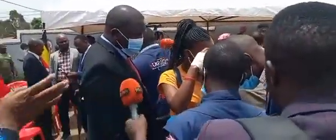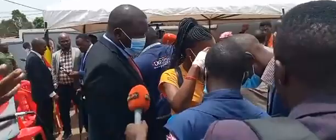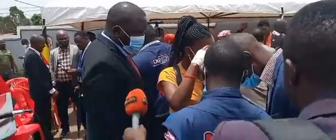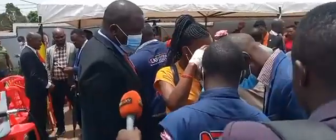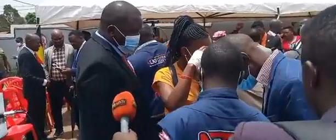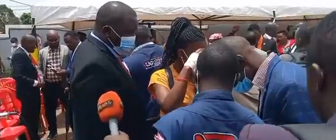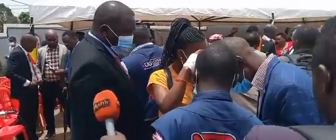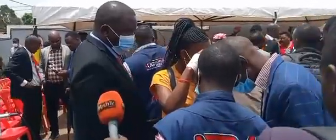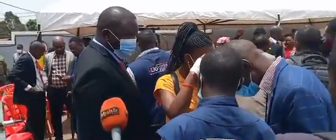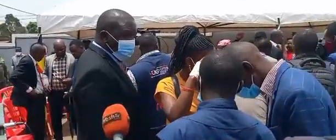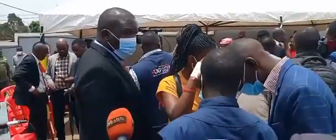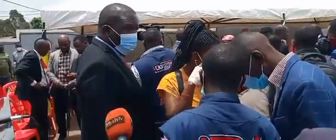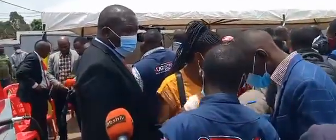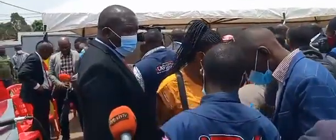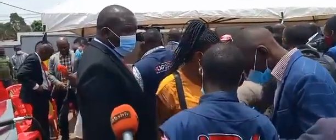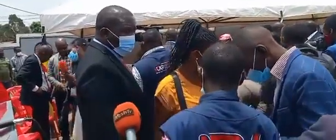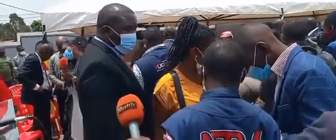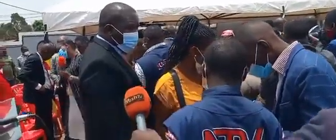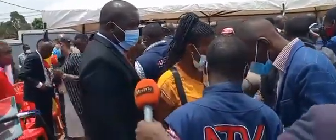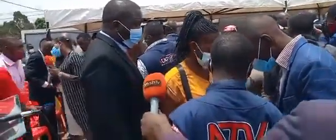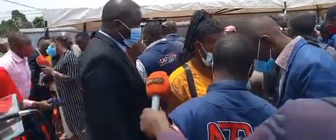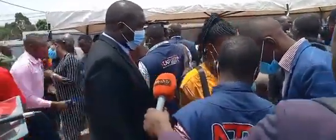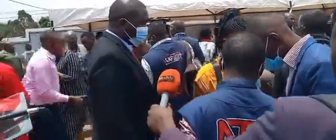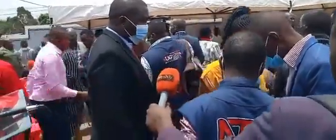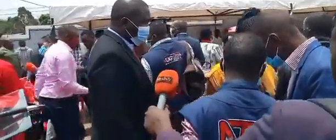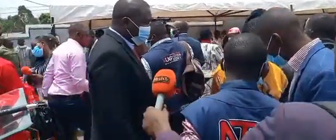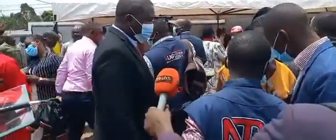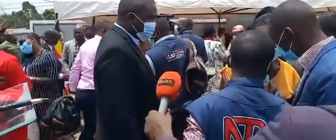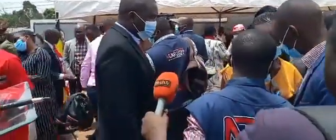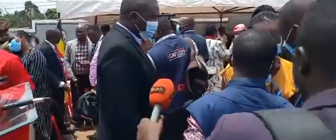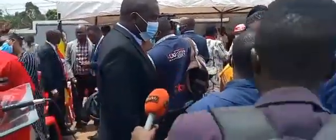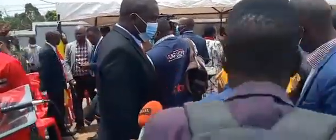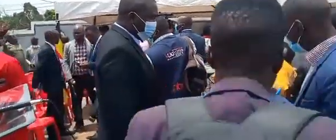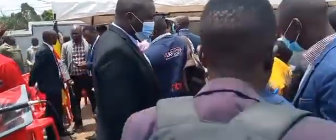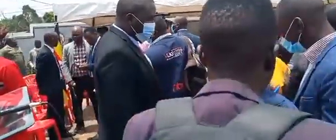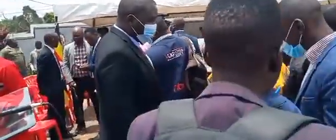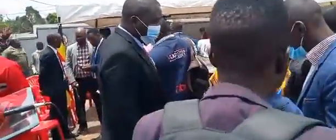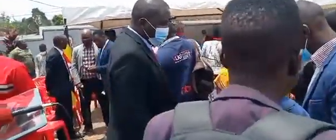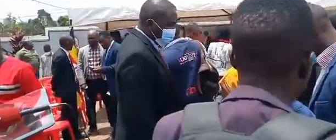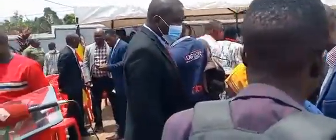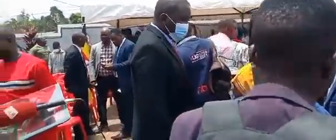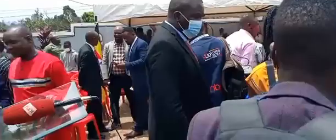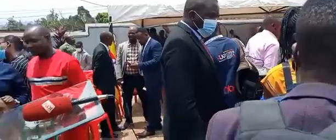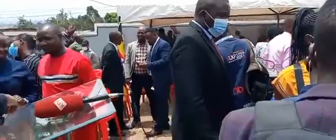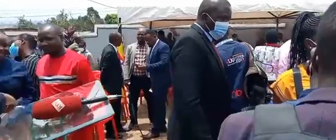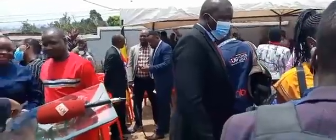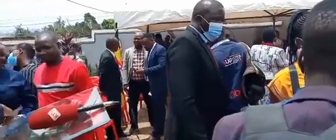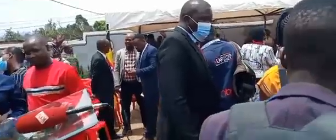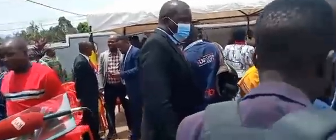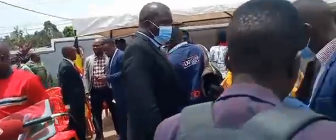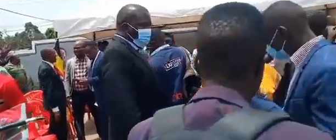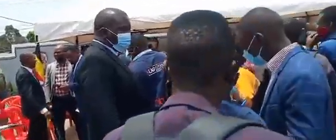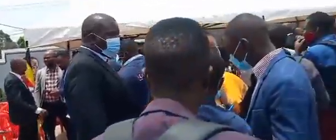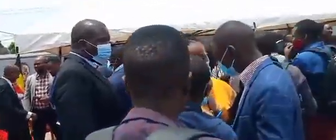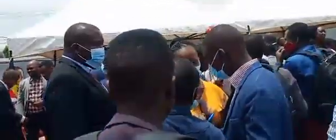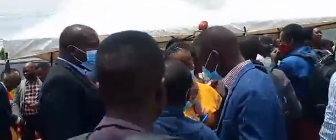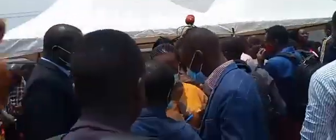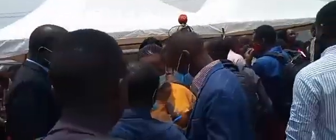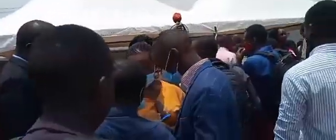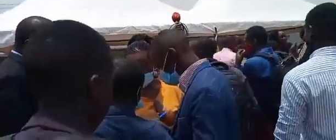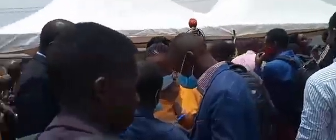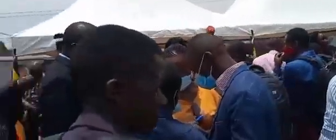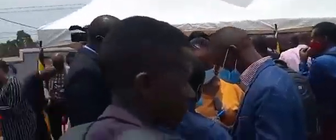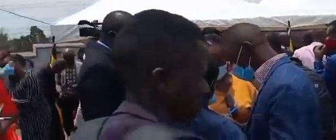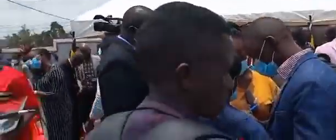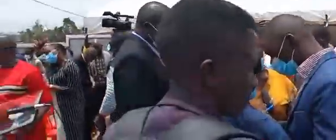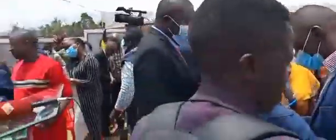ya Jesus Christ, Basazu Kravan weekend of Juayo, Kongera, Oksavira, Abantuona, Abalimu,